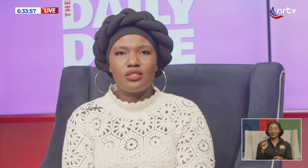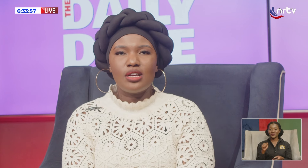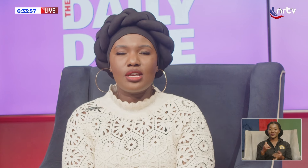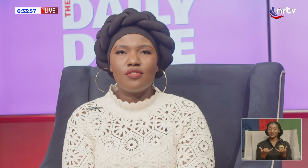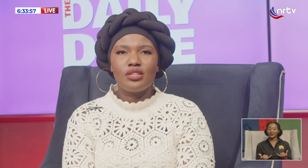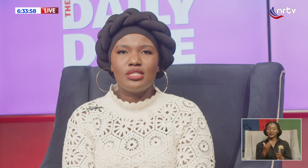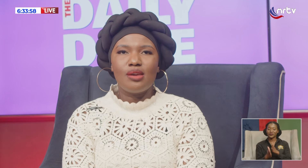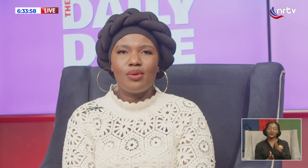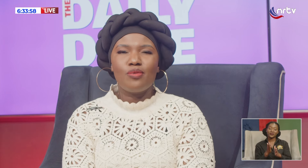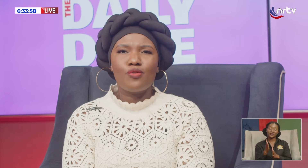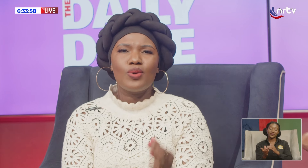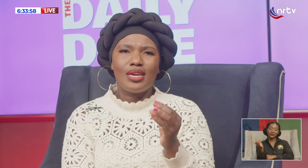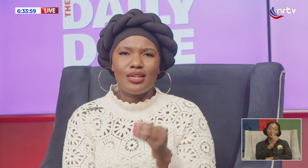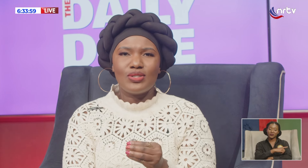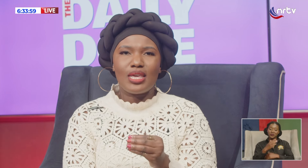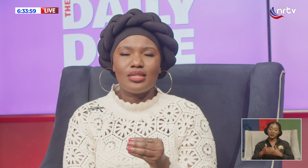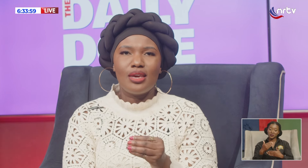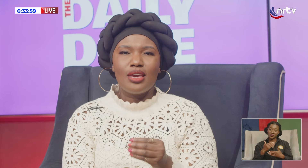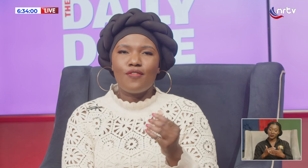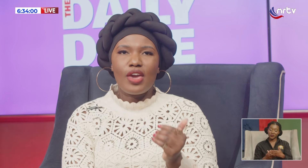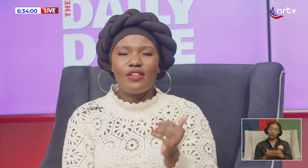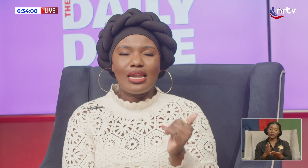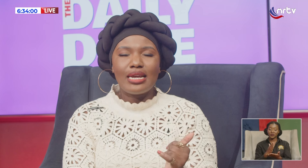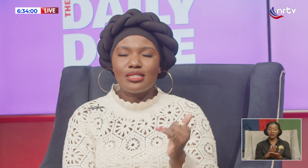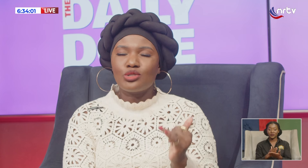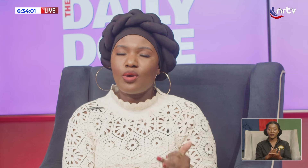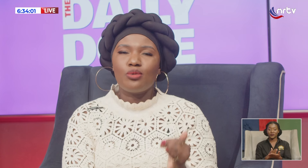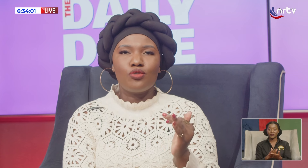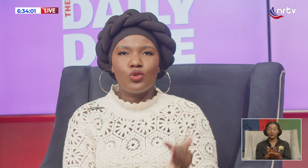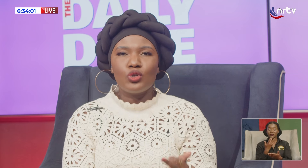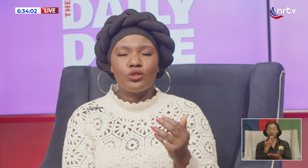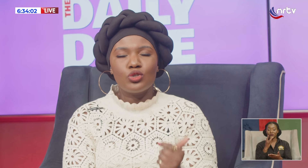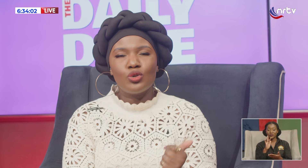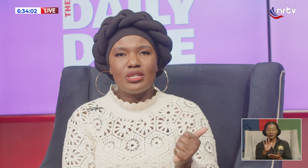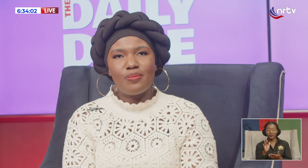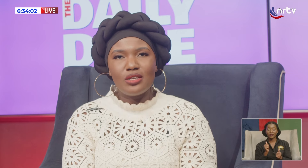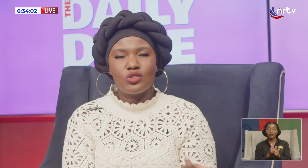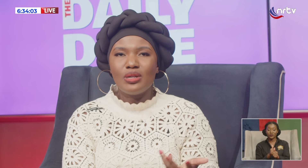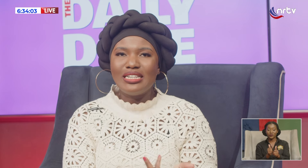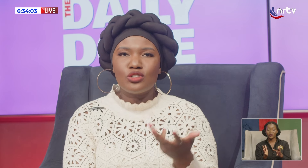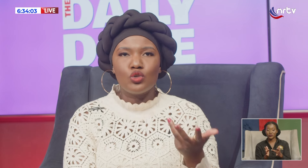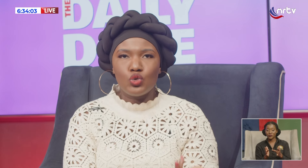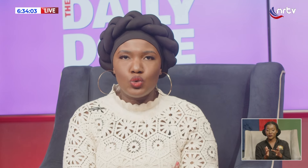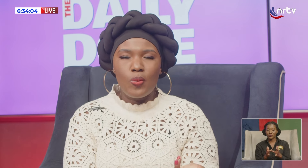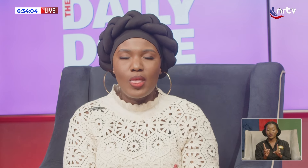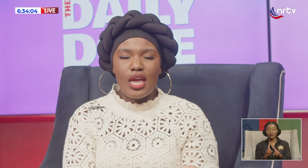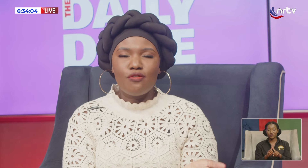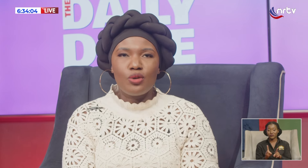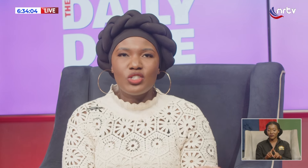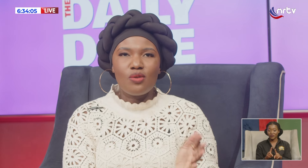sign of the day, but before we get into that, if you haven't liked, subscribed, or followed our social media pages, please do. And if you want to be chatting with